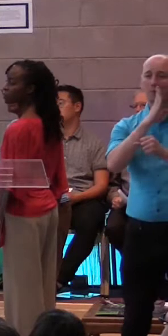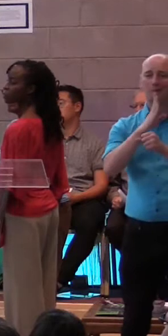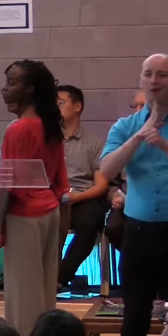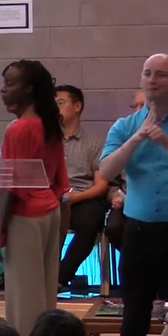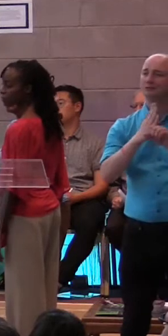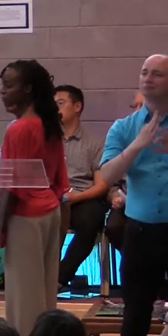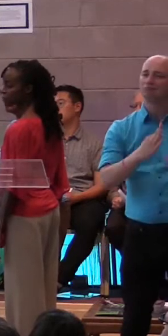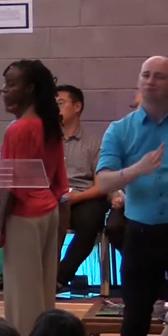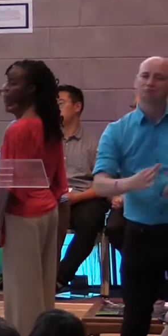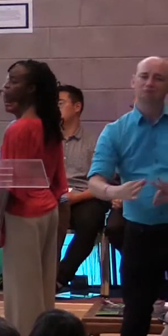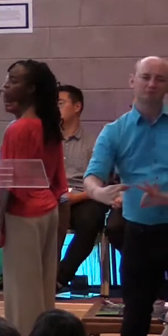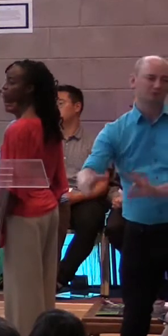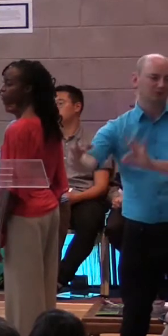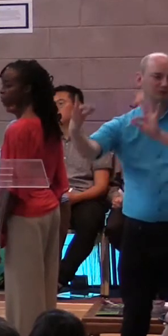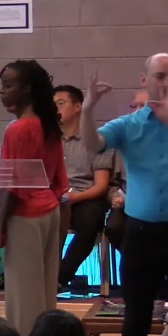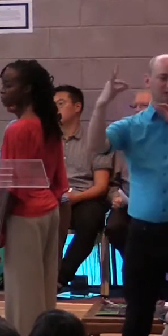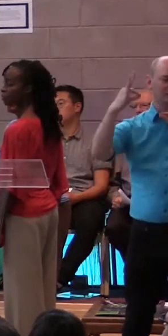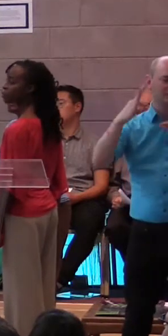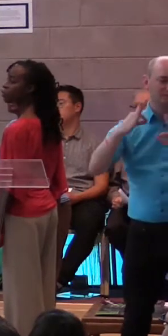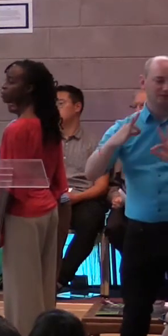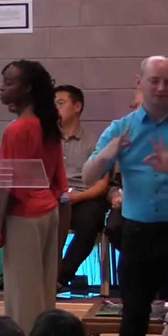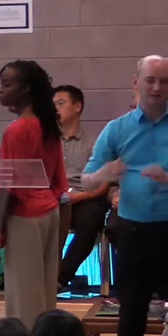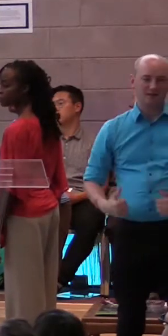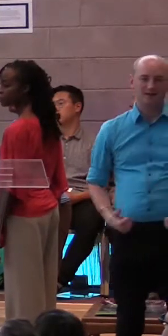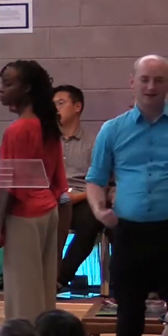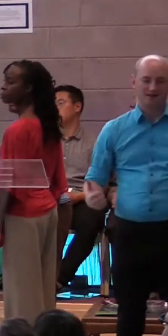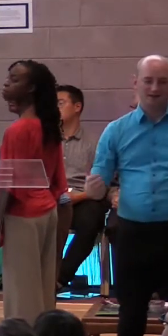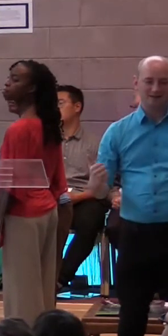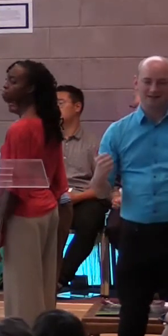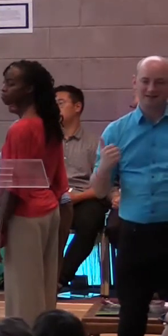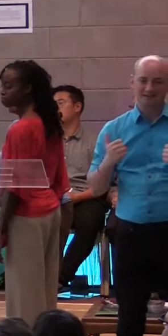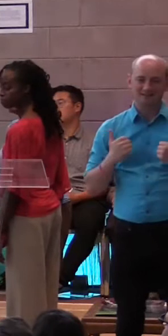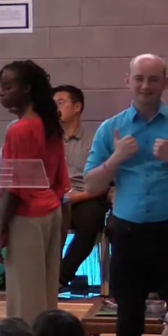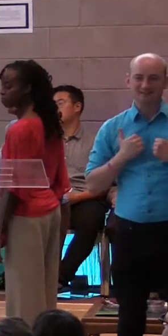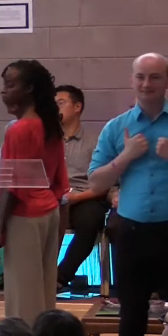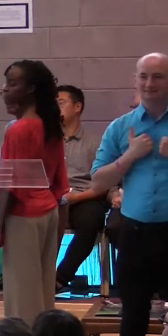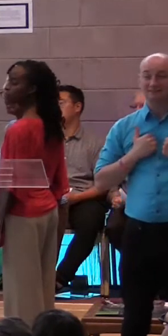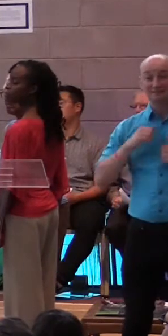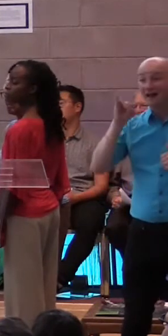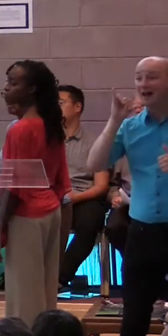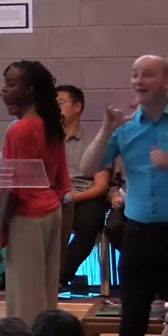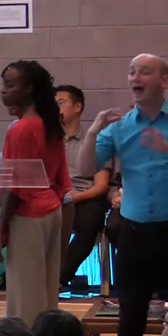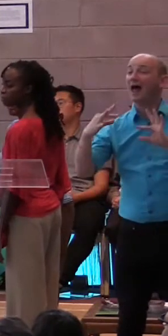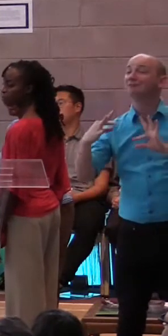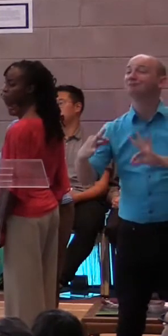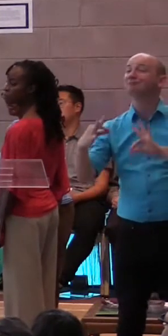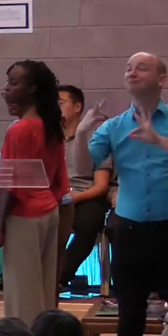sunshine. That's not the way it's going to